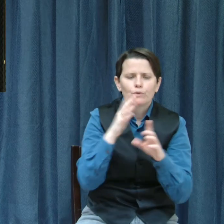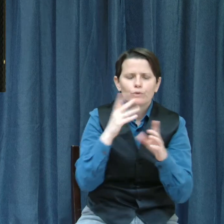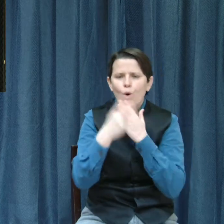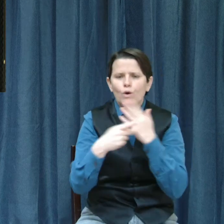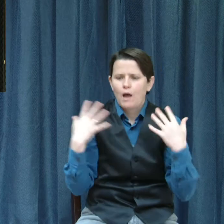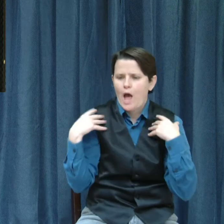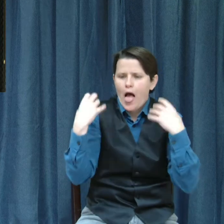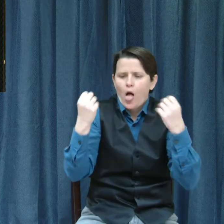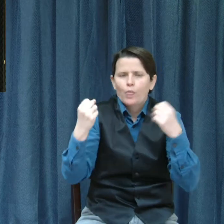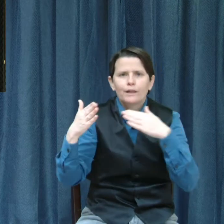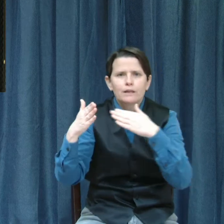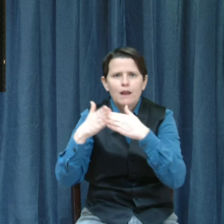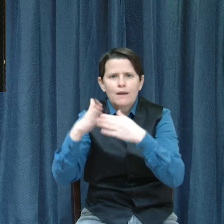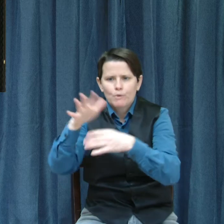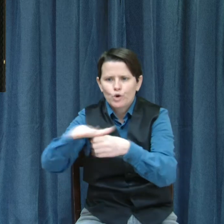went really